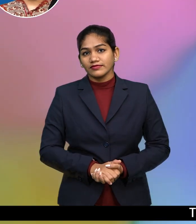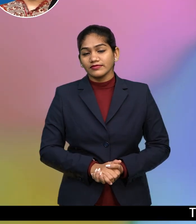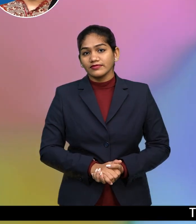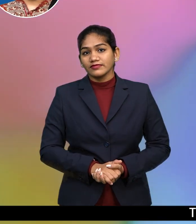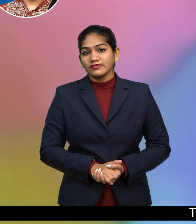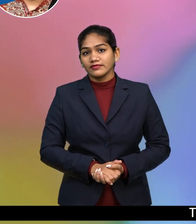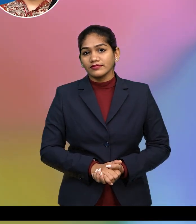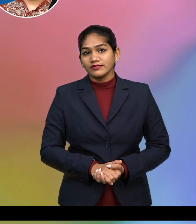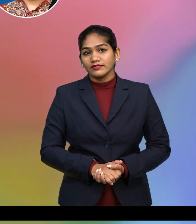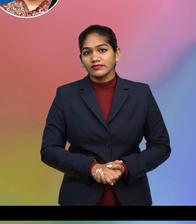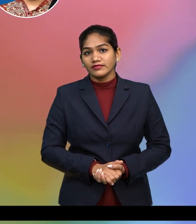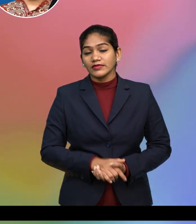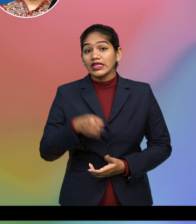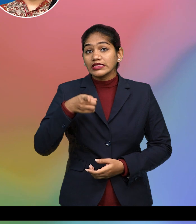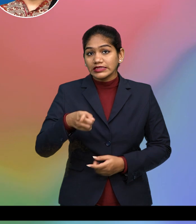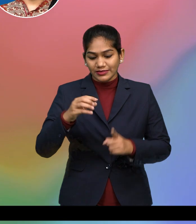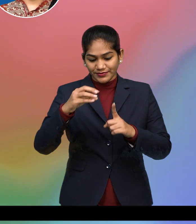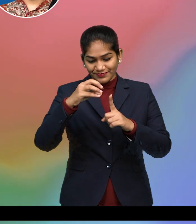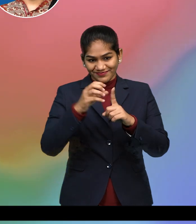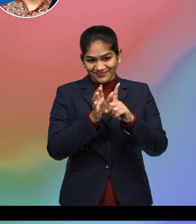The bud separates from the parent